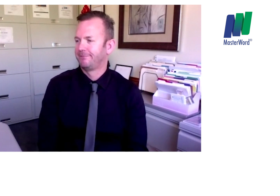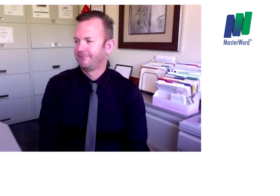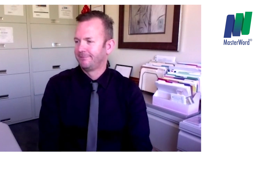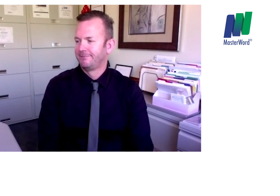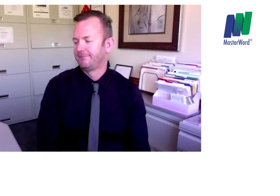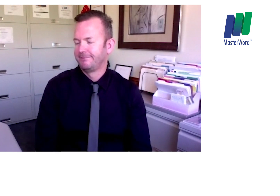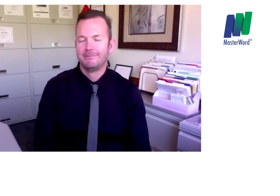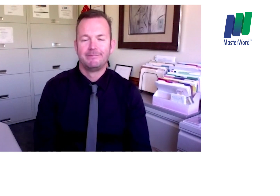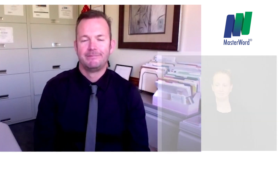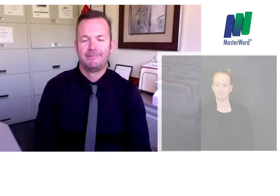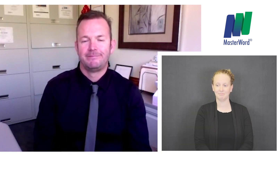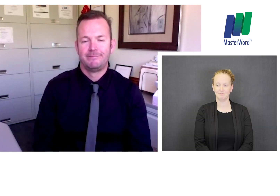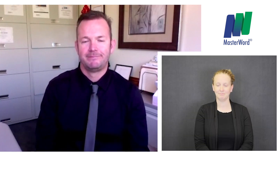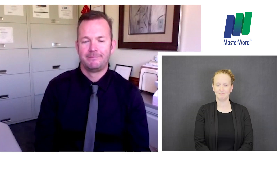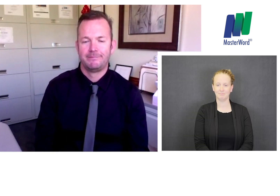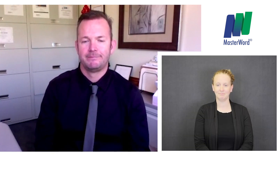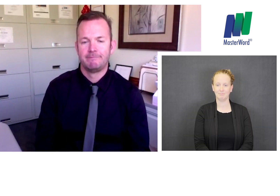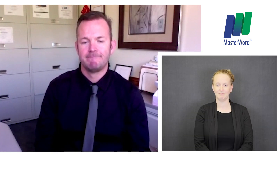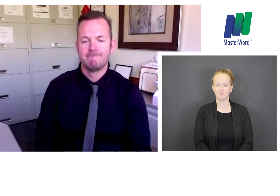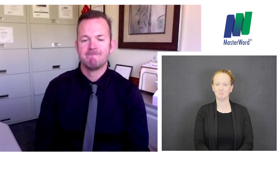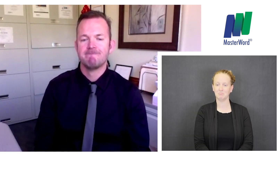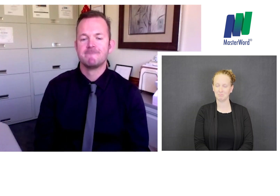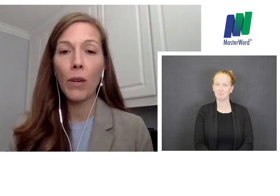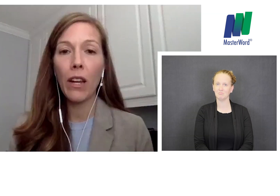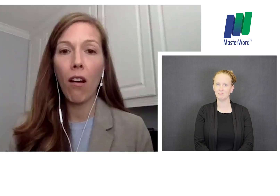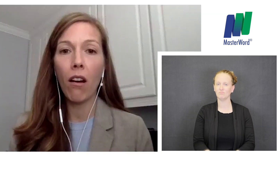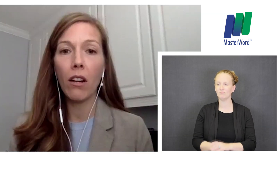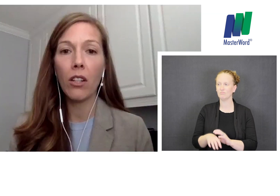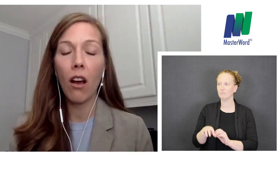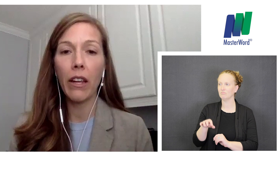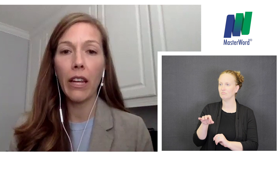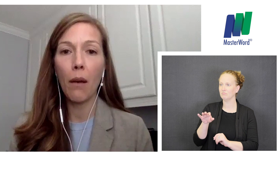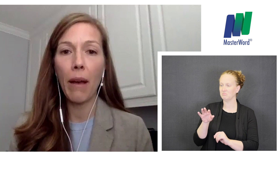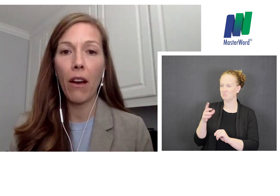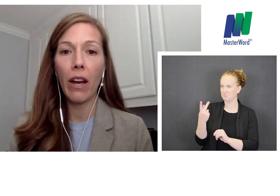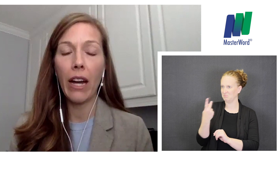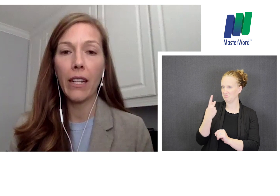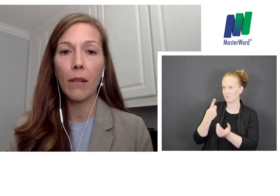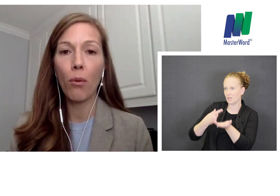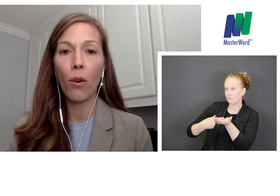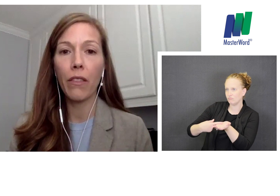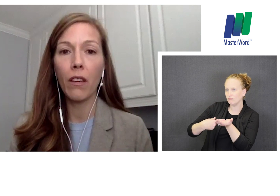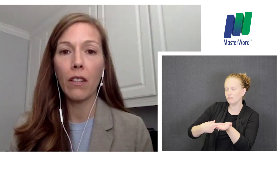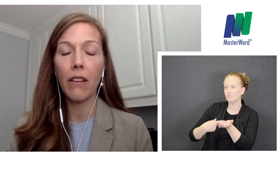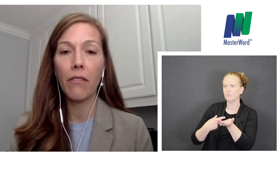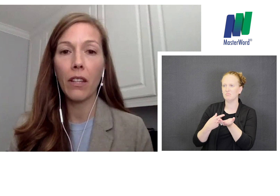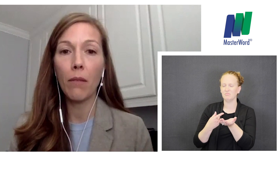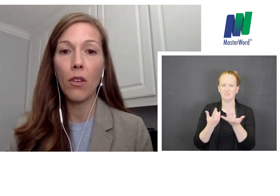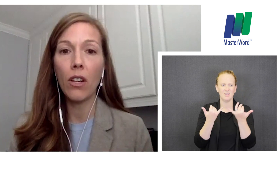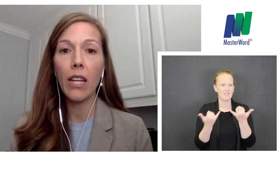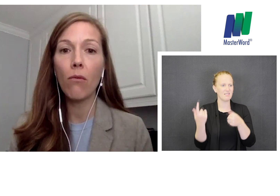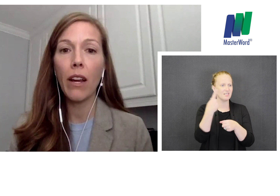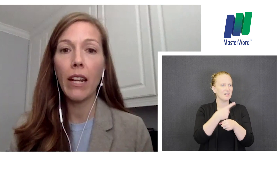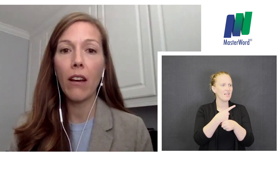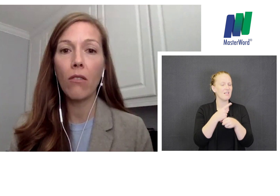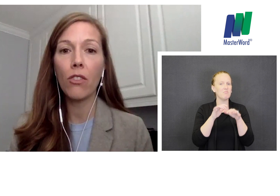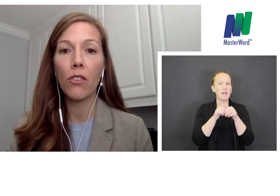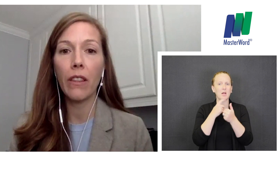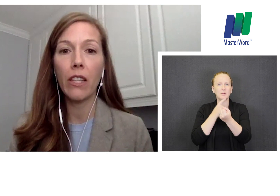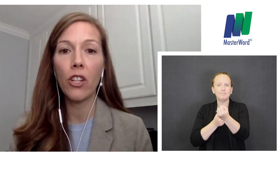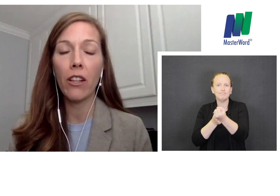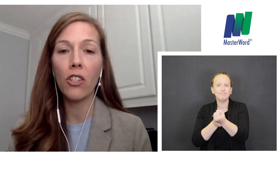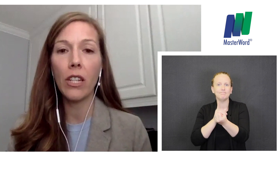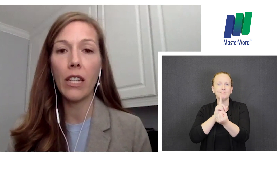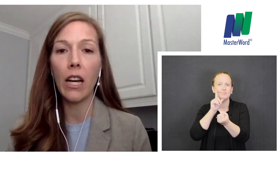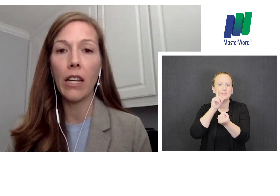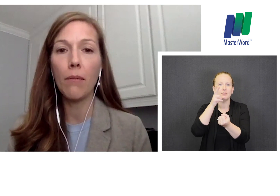I'm honored to be here. So as we are talking about how to support the deaf community right now during